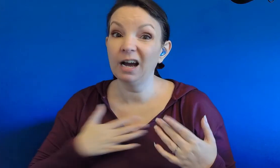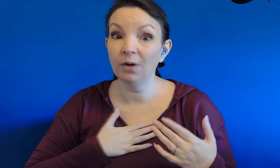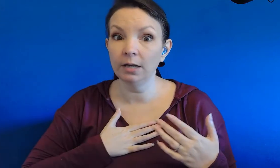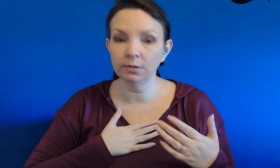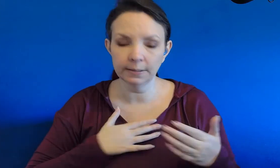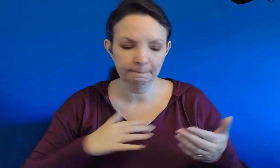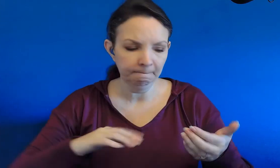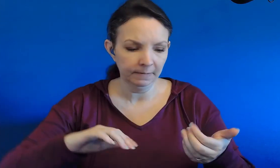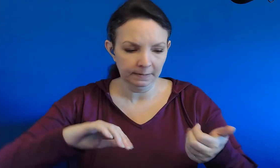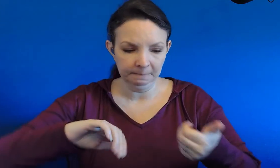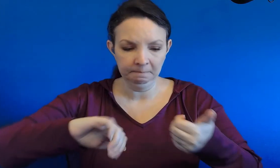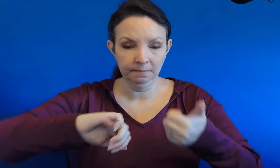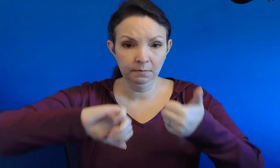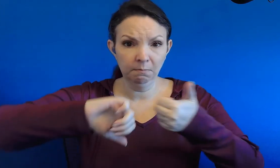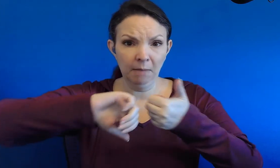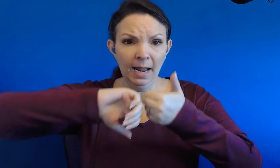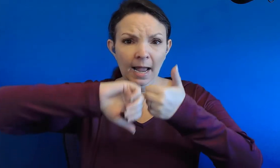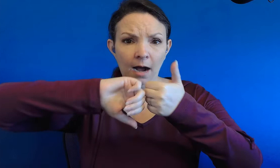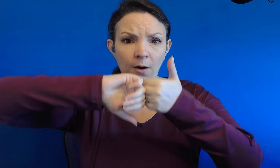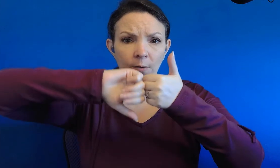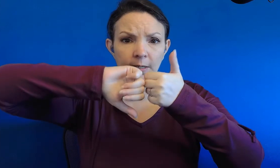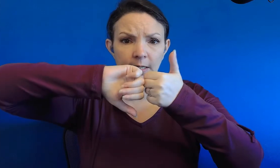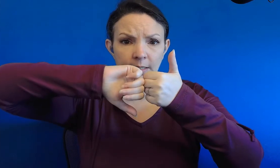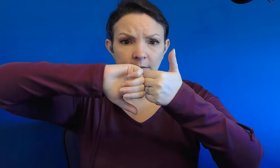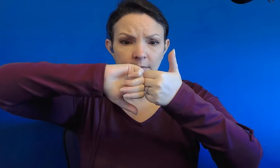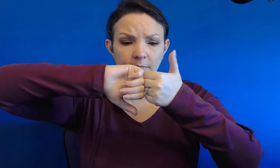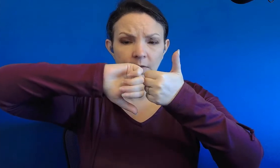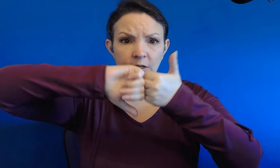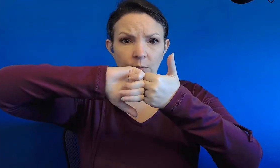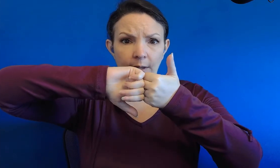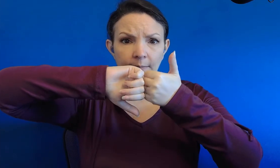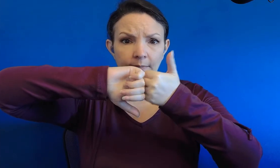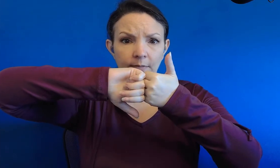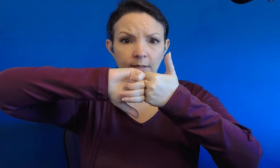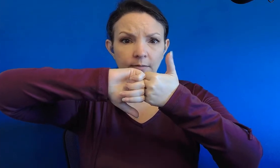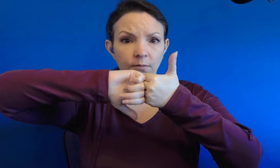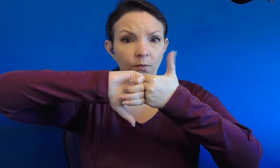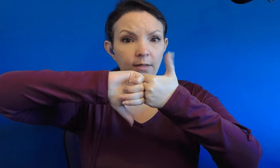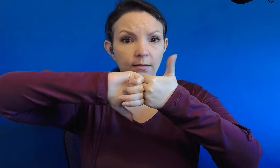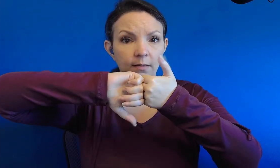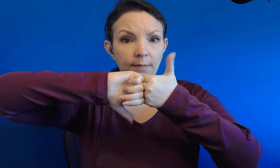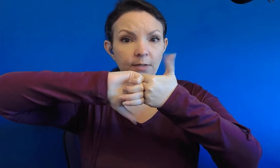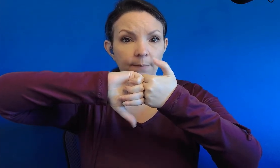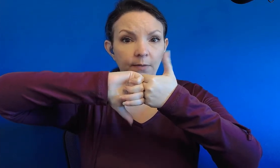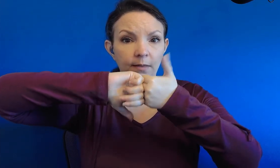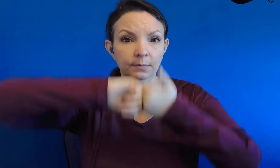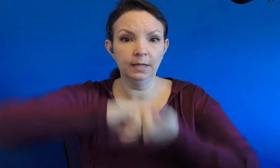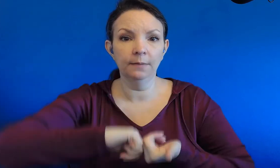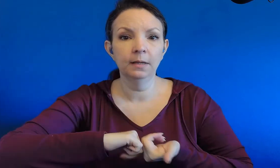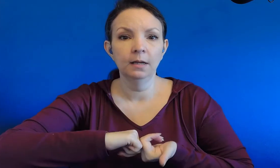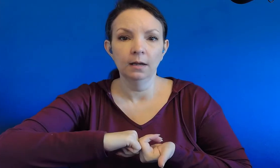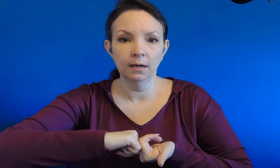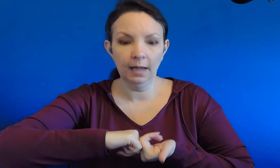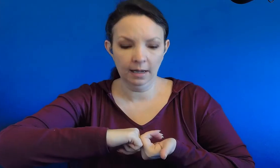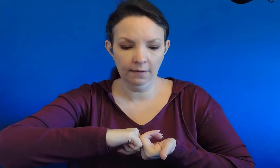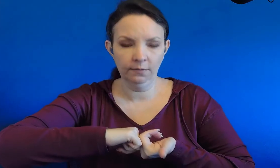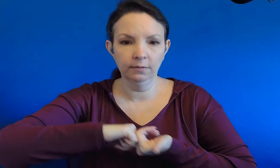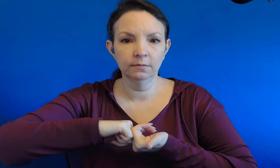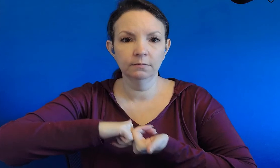it. My how is this way. 1 thumbs up and thumbs down. And I have 1